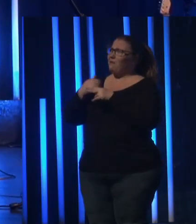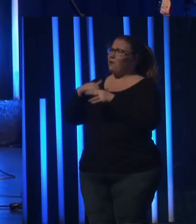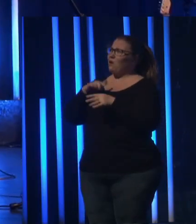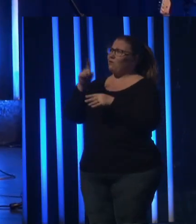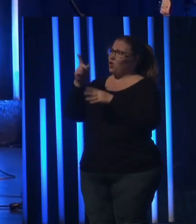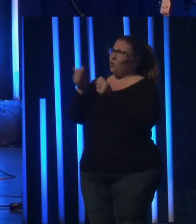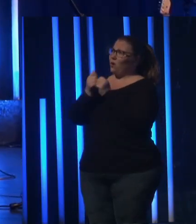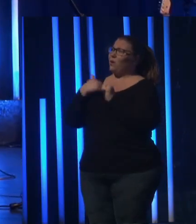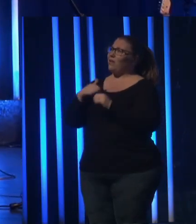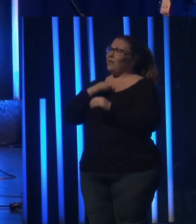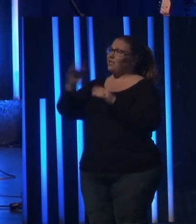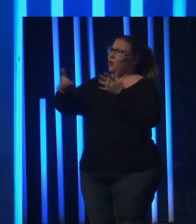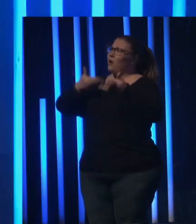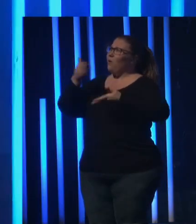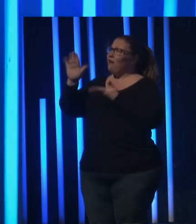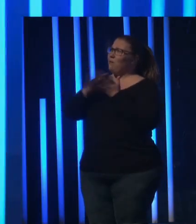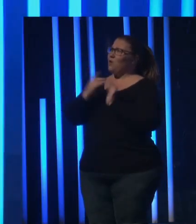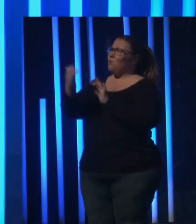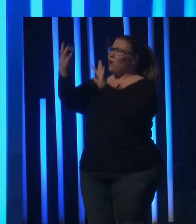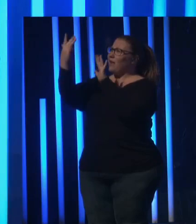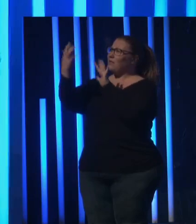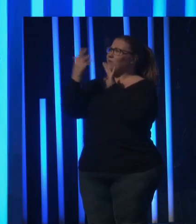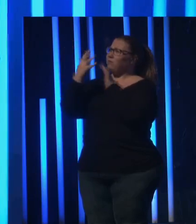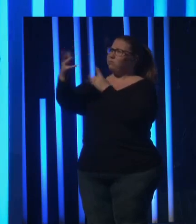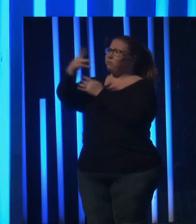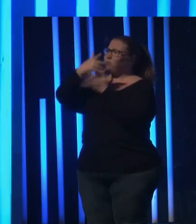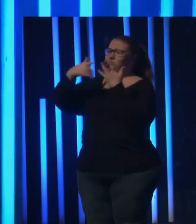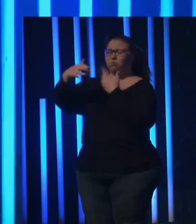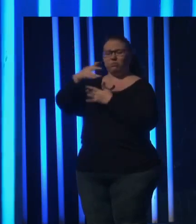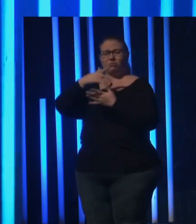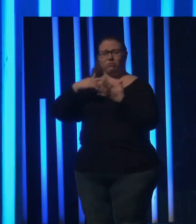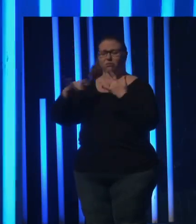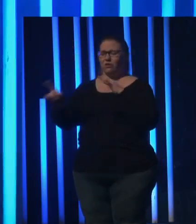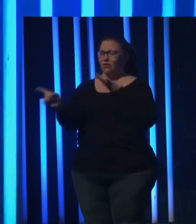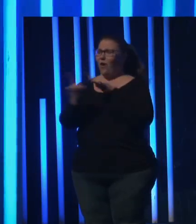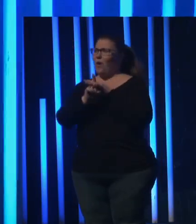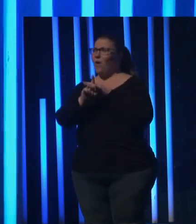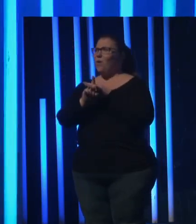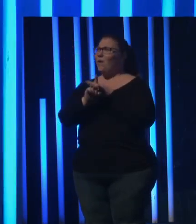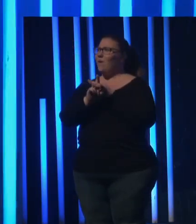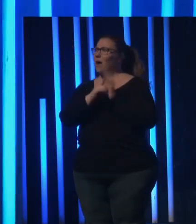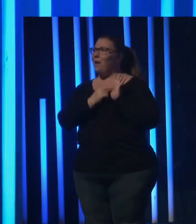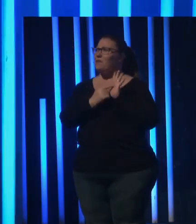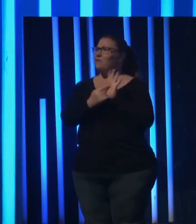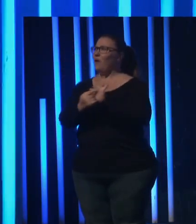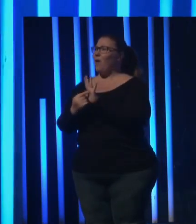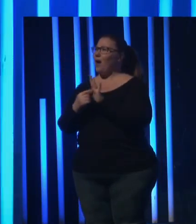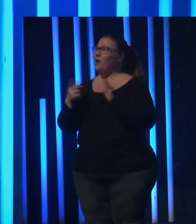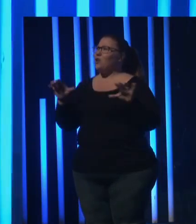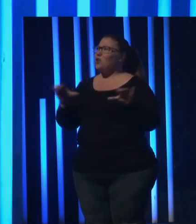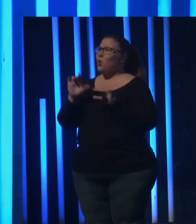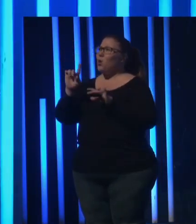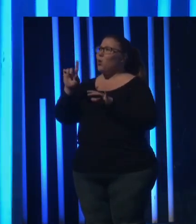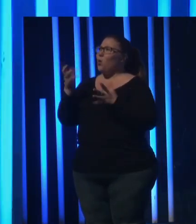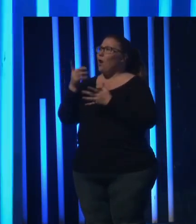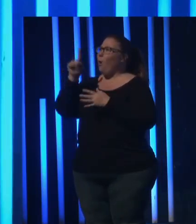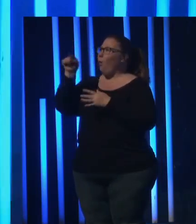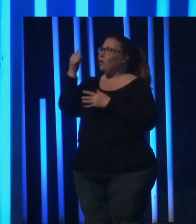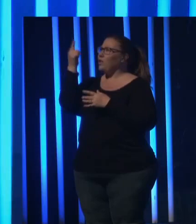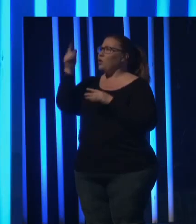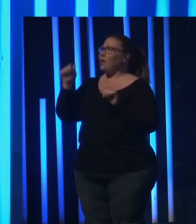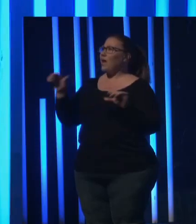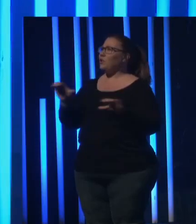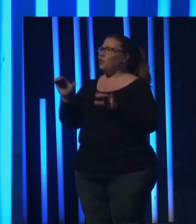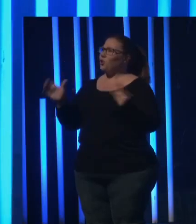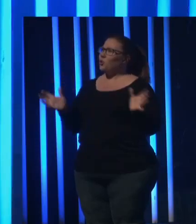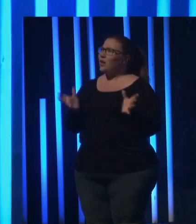we welcome your presence here this morning. Show up and show out and do what only you can do in this place.